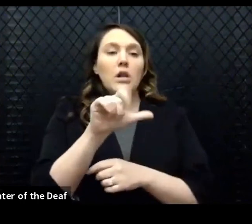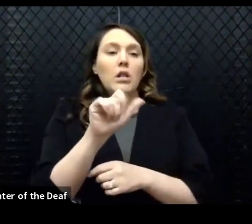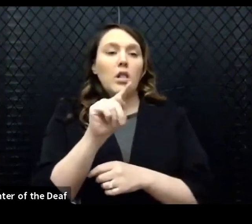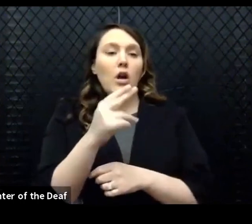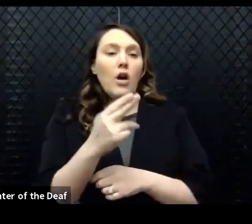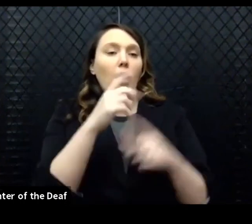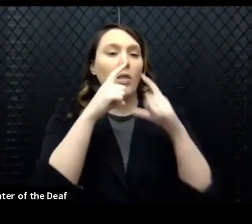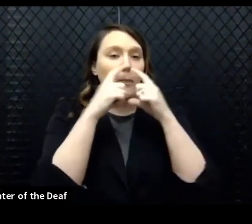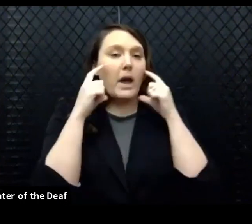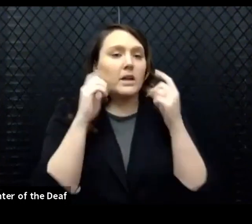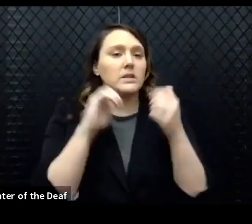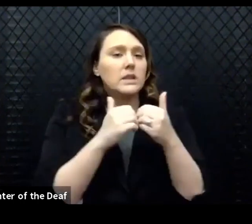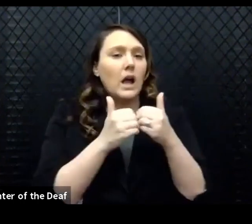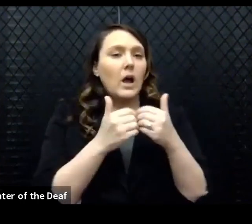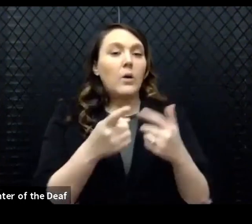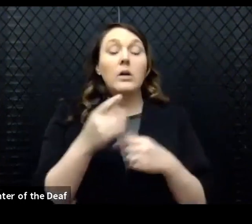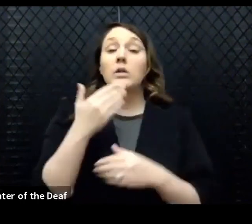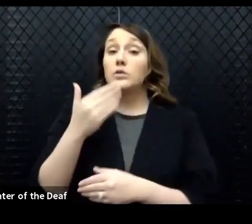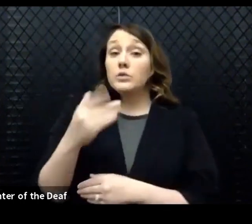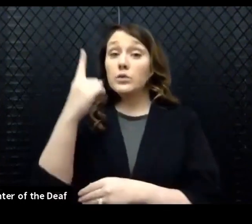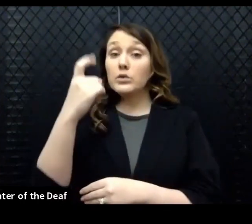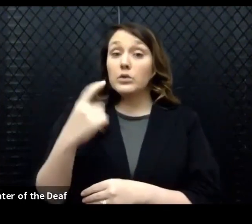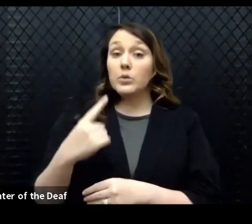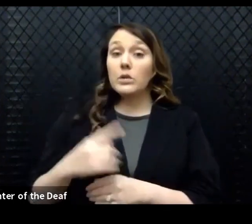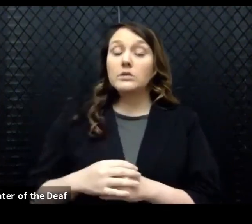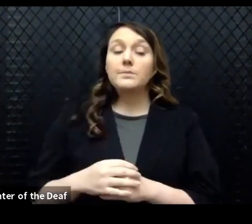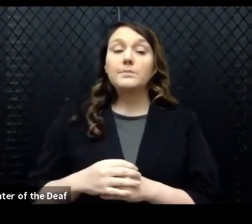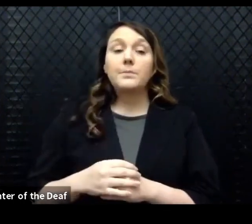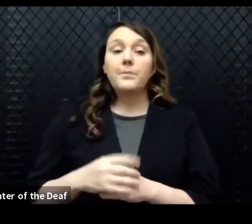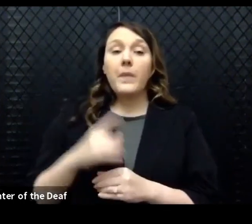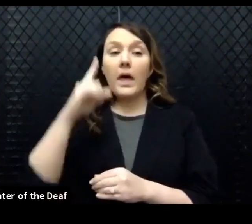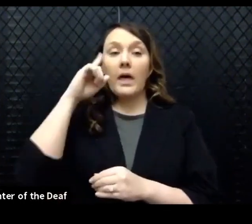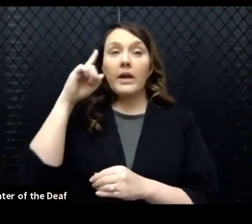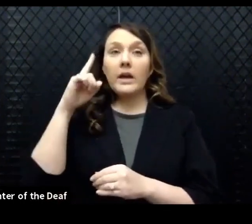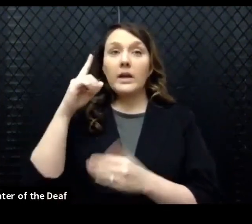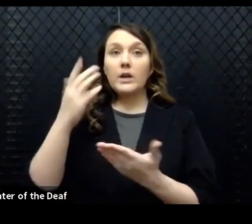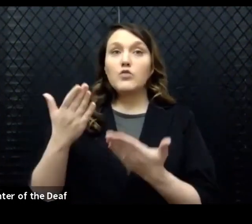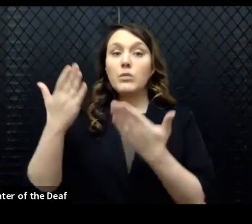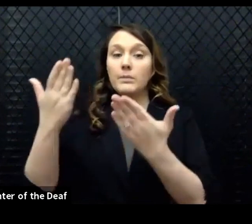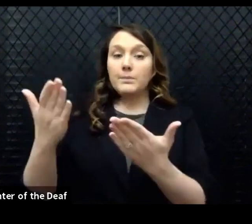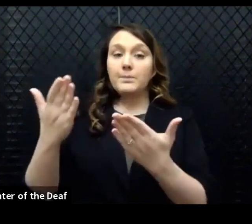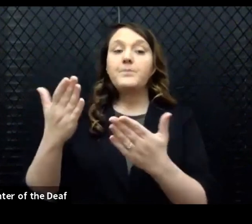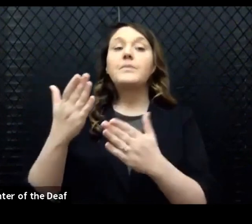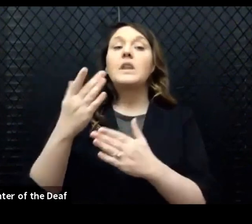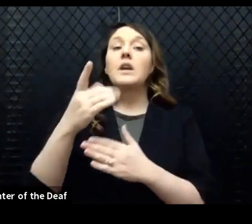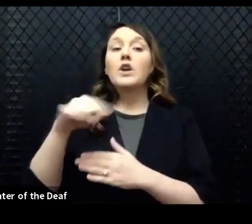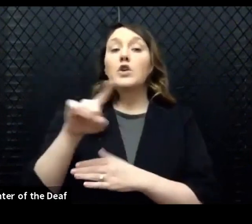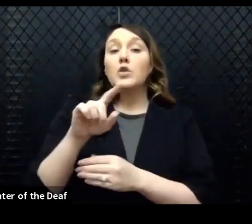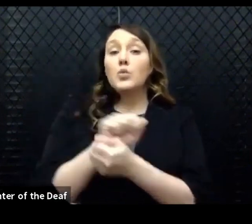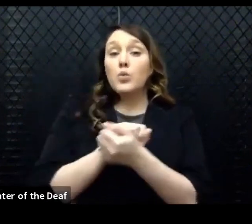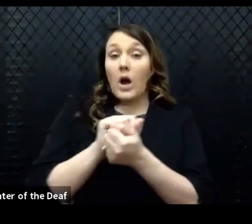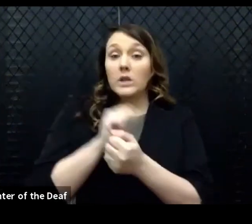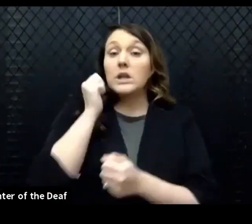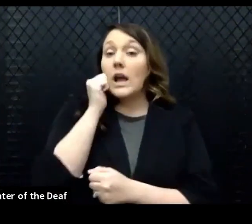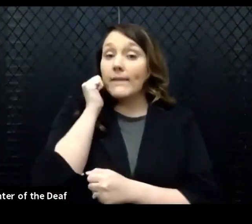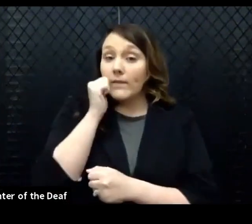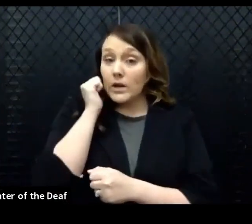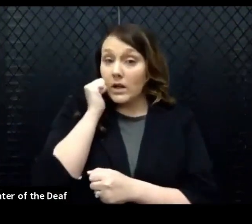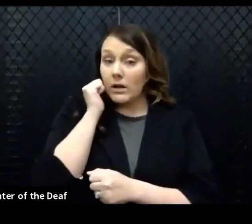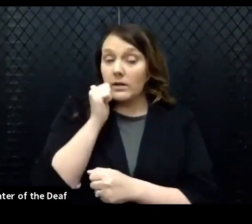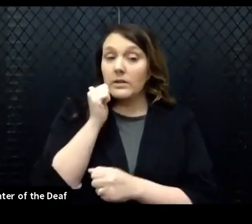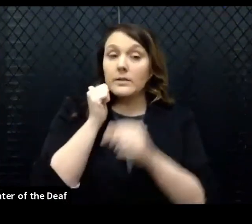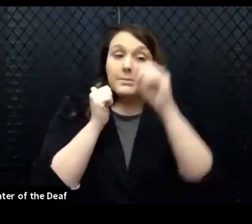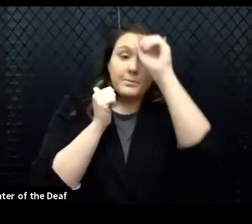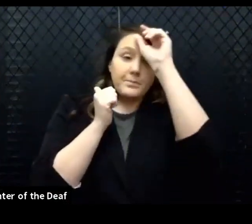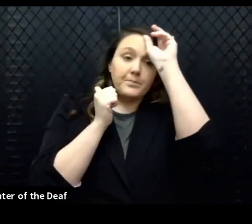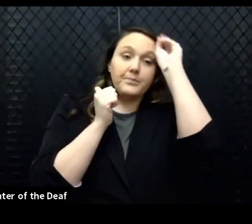so? That's a great question. I think the recommendation is that you wash it daily,